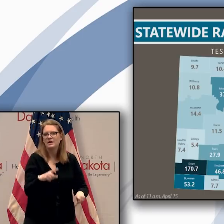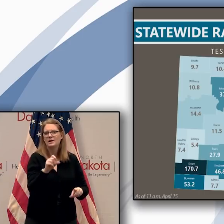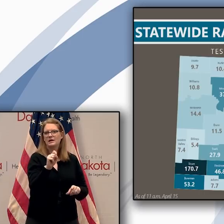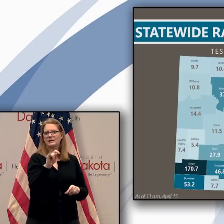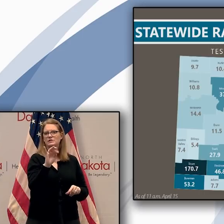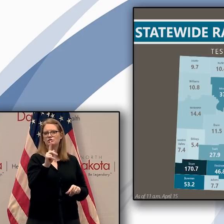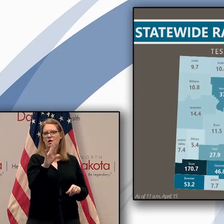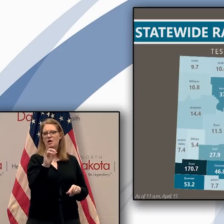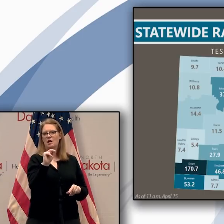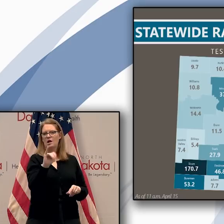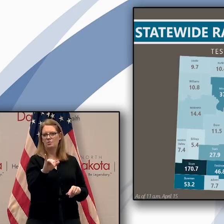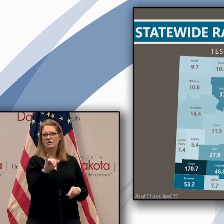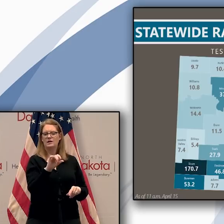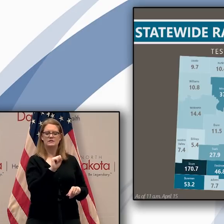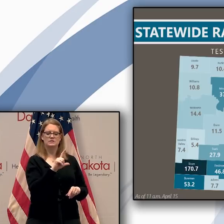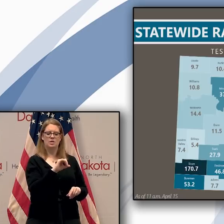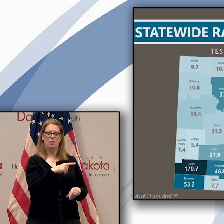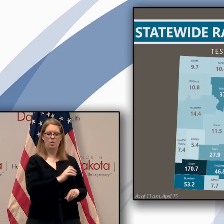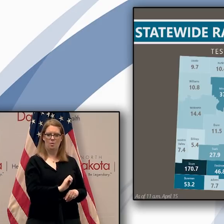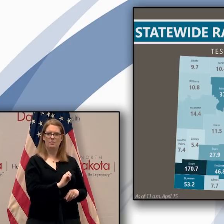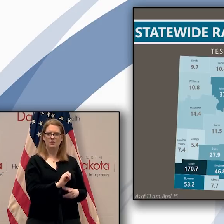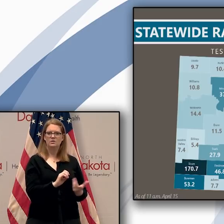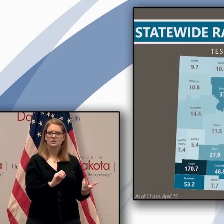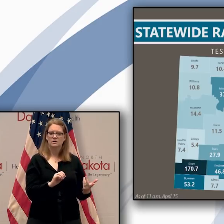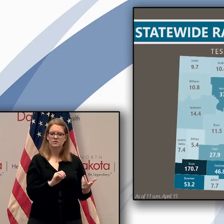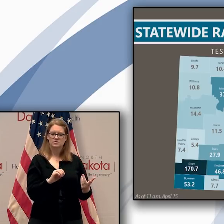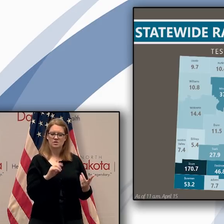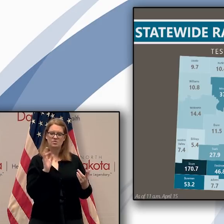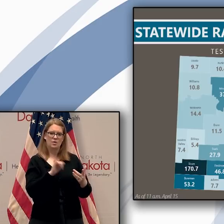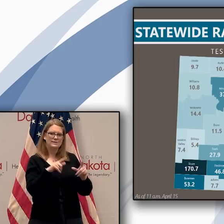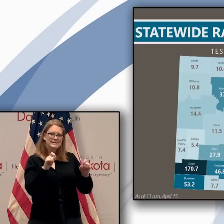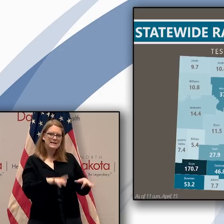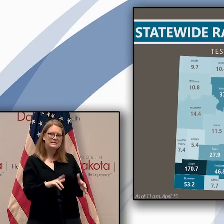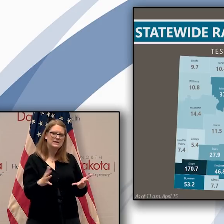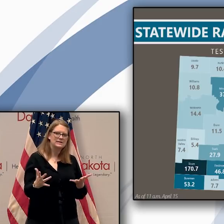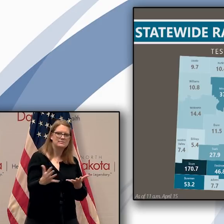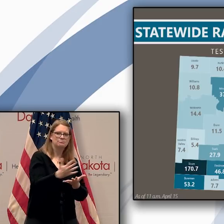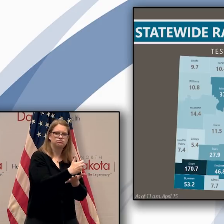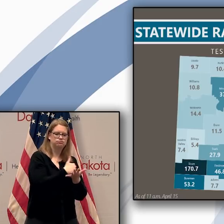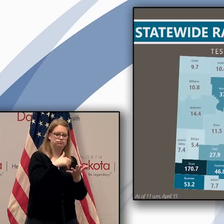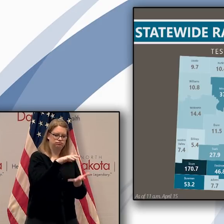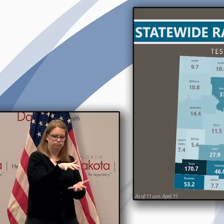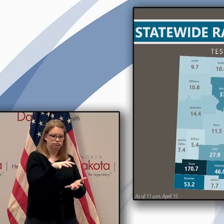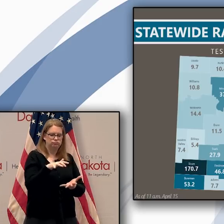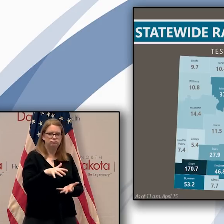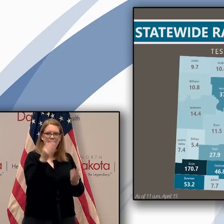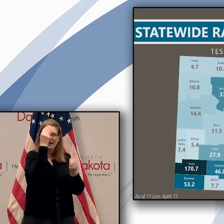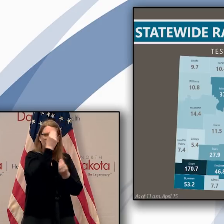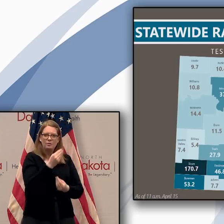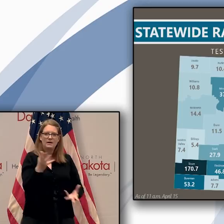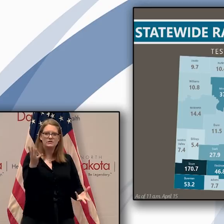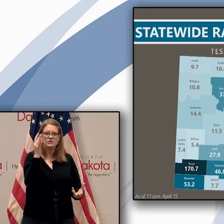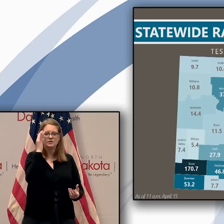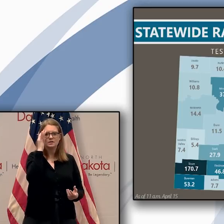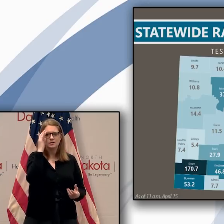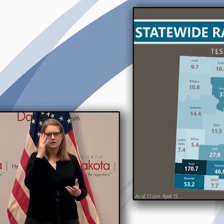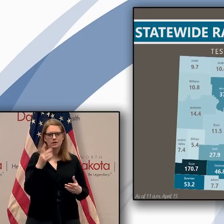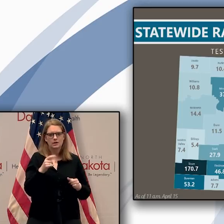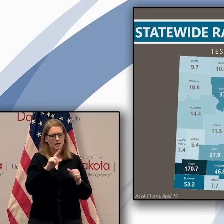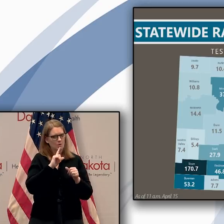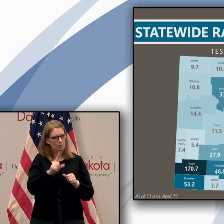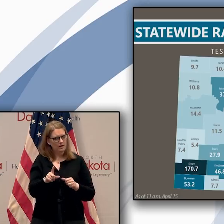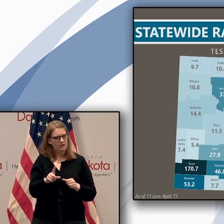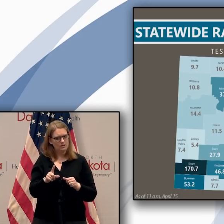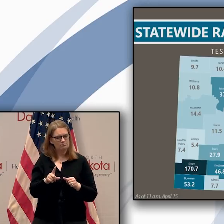and Slope. So where we've been able to do this and gain more information, that's been positive, and we've continued to have